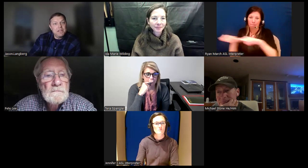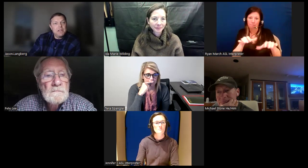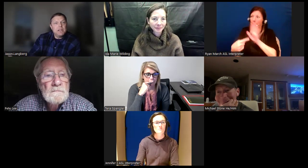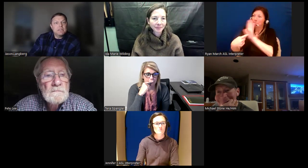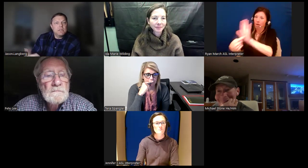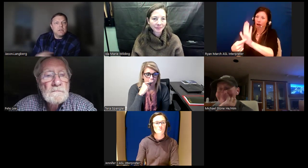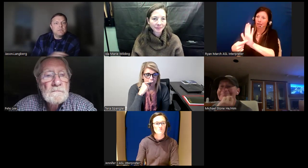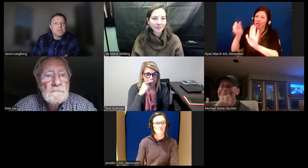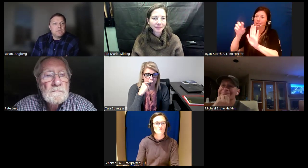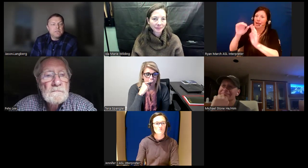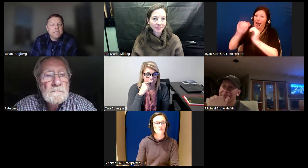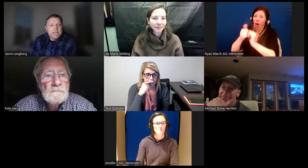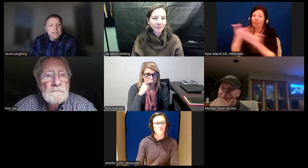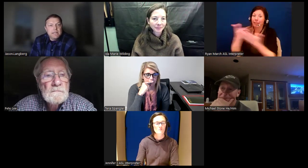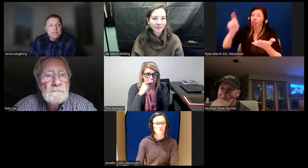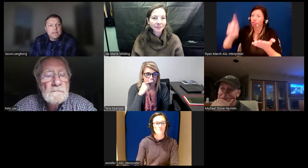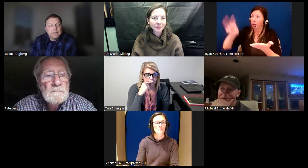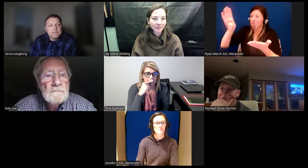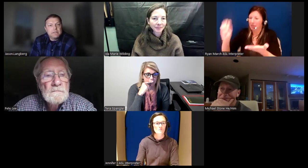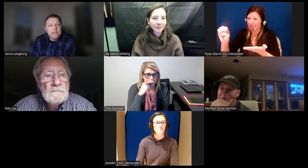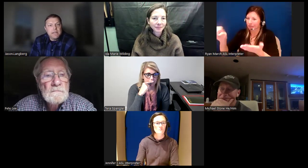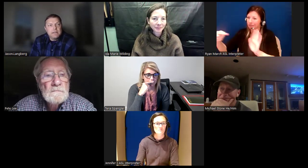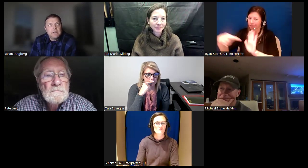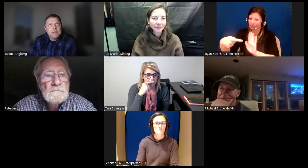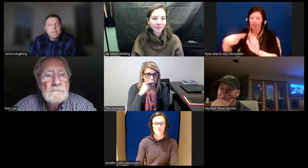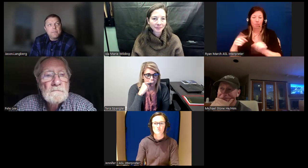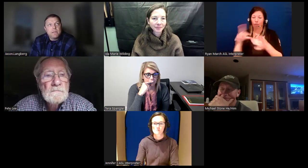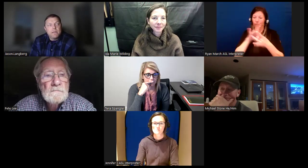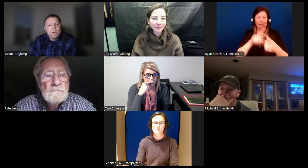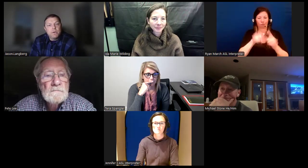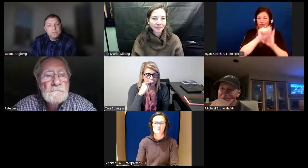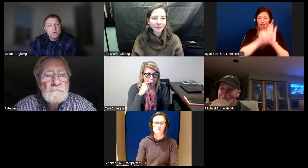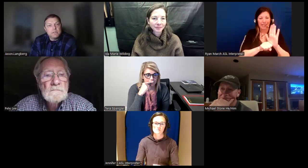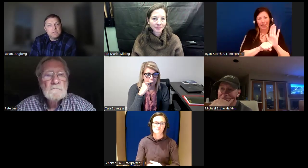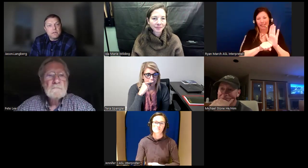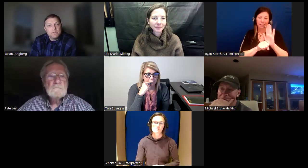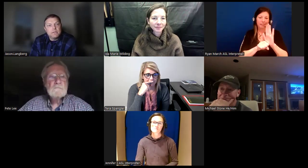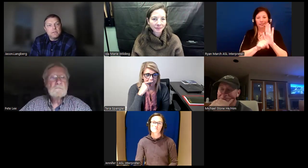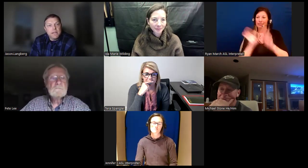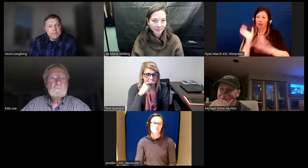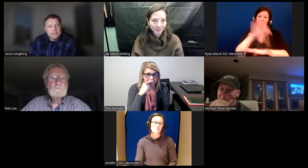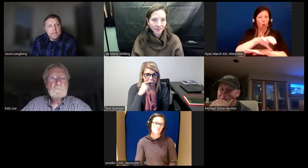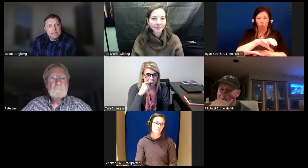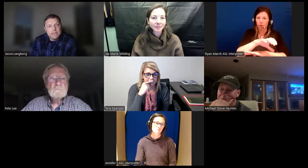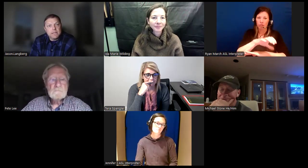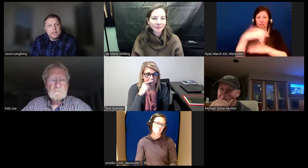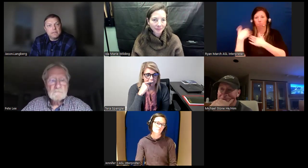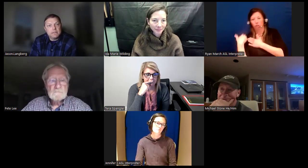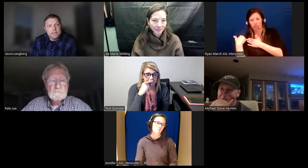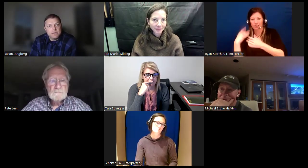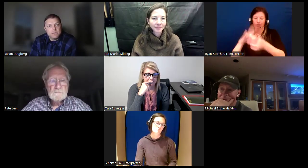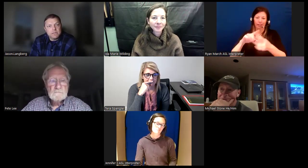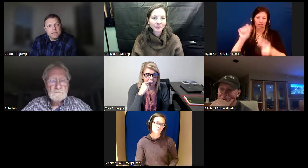be. So in terms of reducing any kind of state imposed burdens on the ASL testing